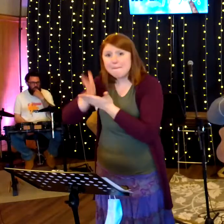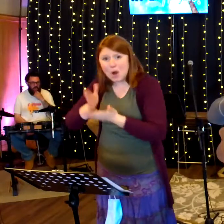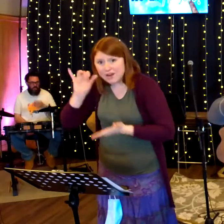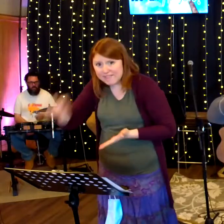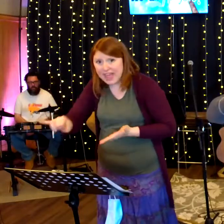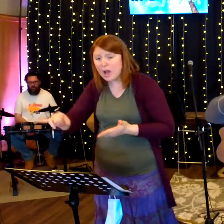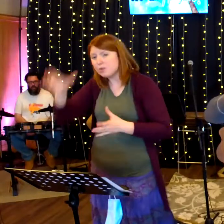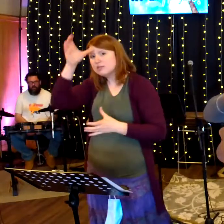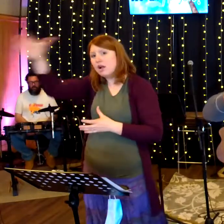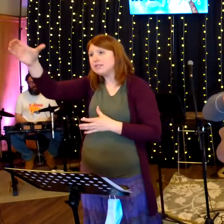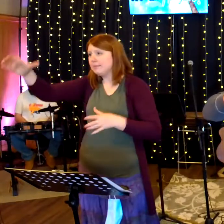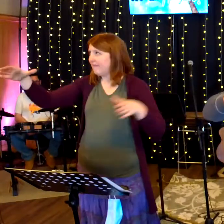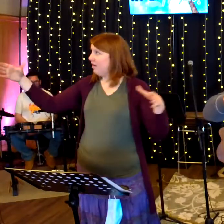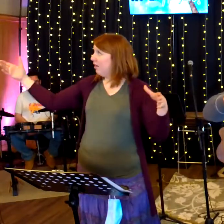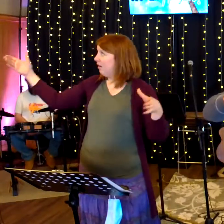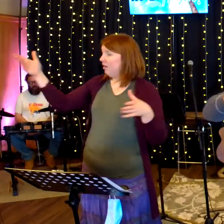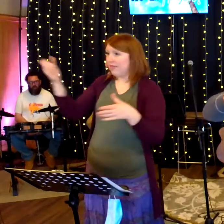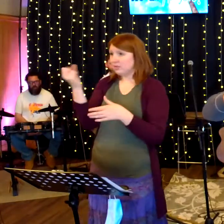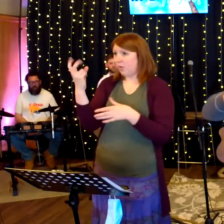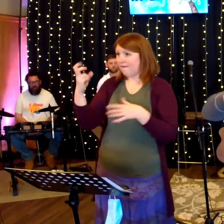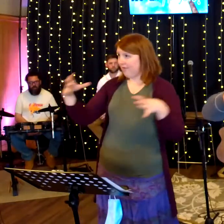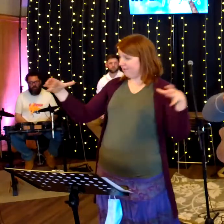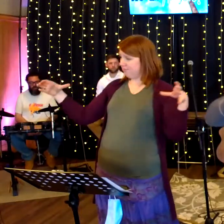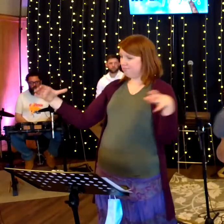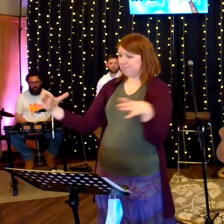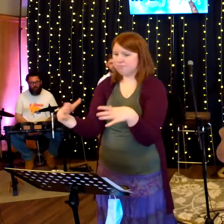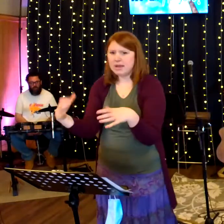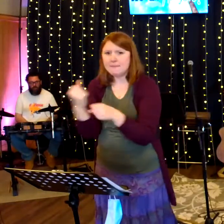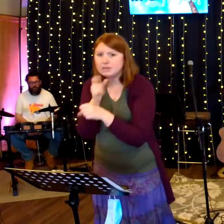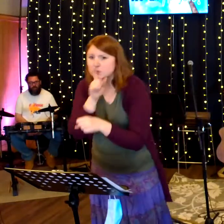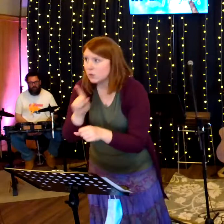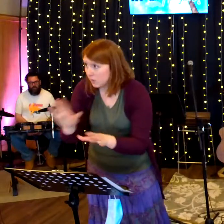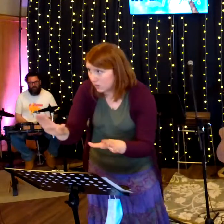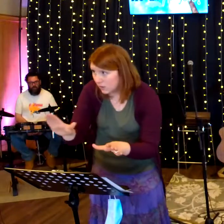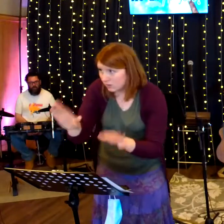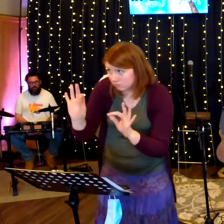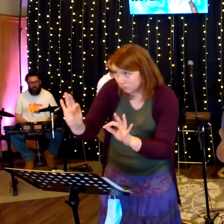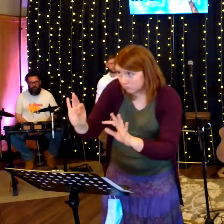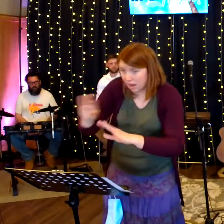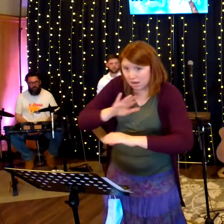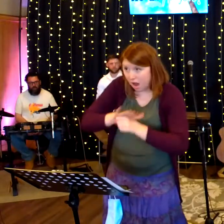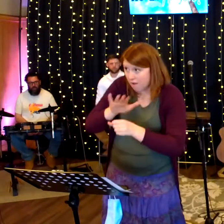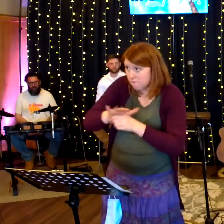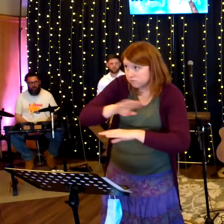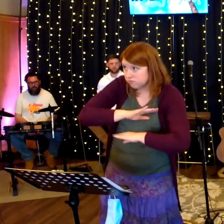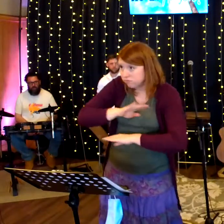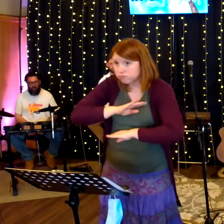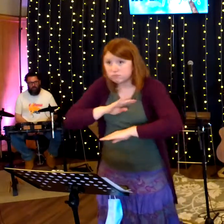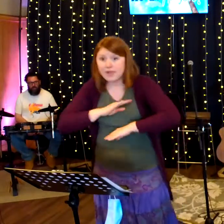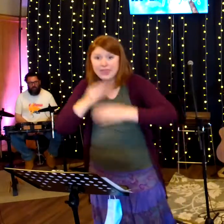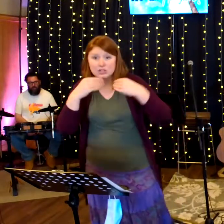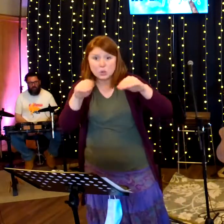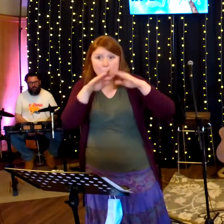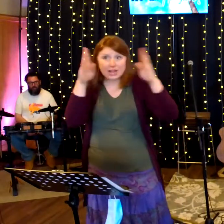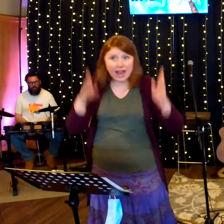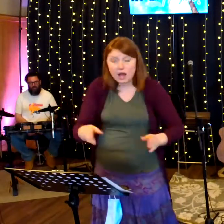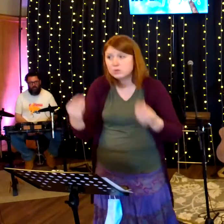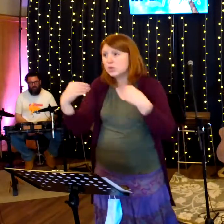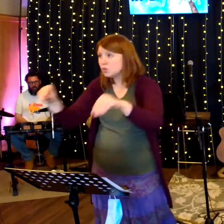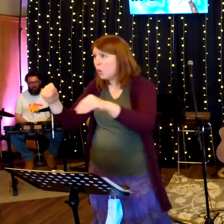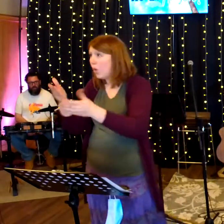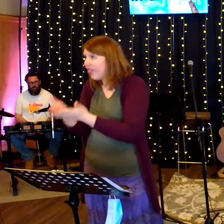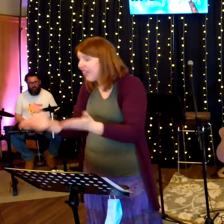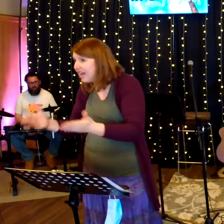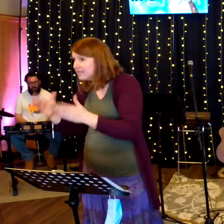them coming in making sure that nobody was in need. And they sold houses and possessions, which sounds extreme.